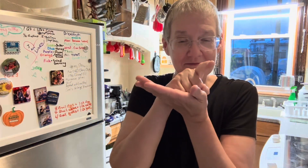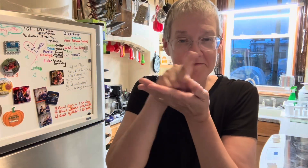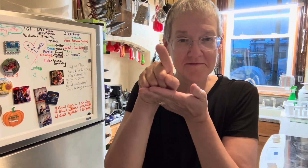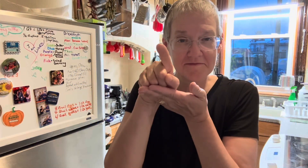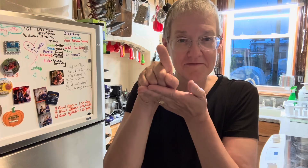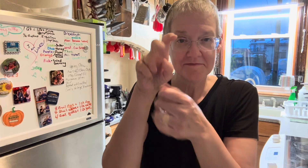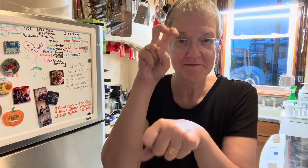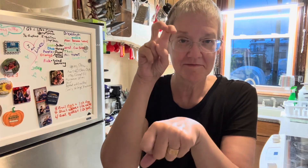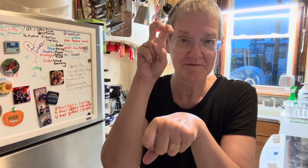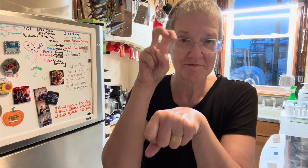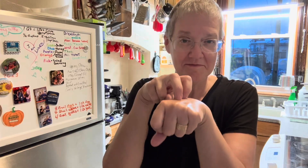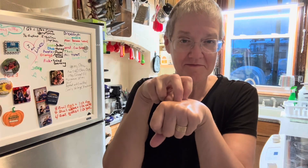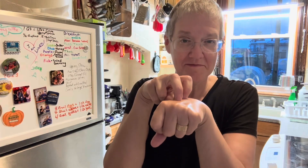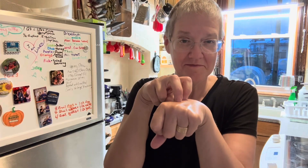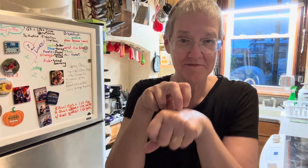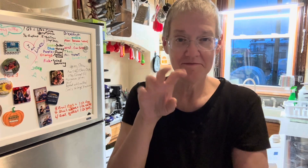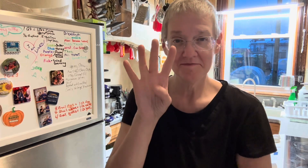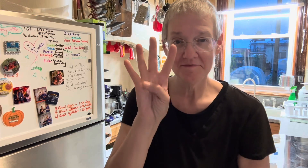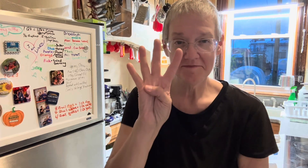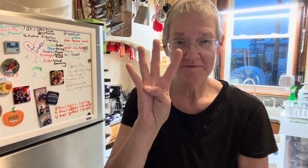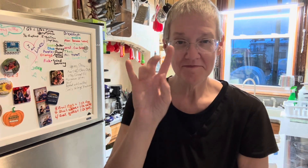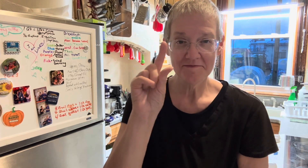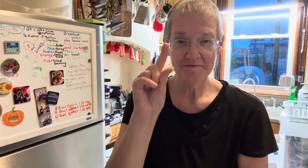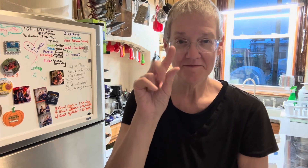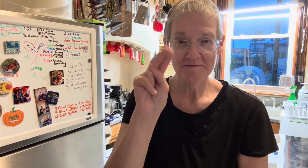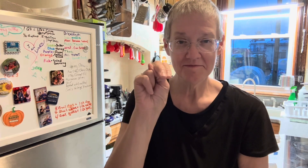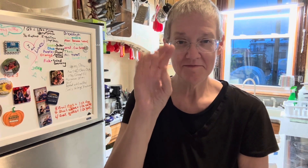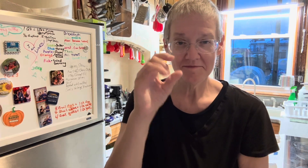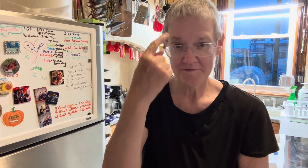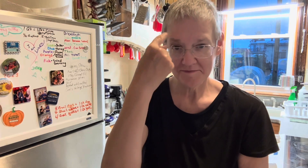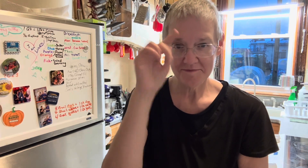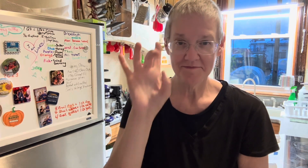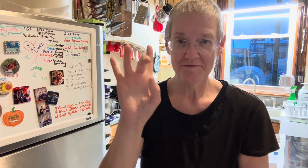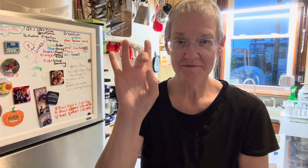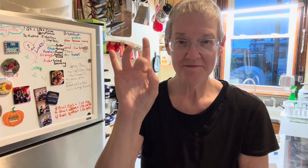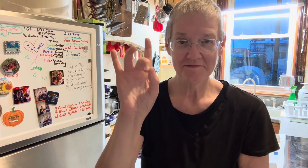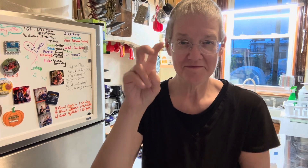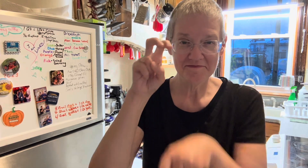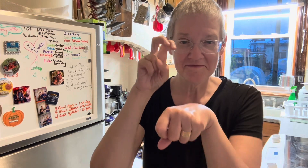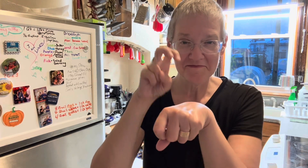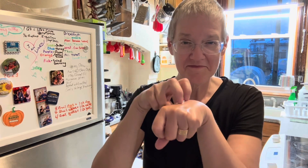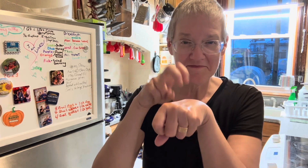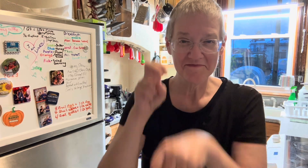Now let's fry a week's worth of Dale's Keto Chips, 4 grams of net carbs for 8 chips.